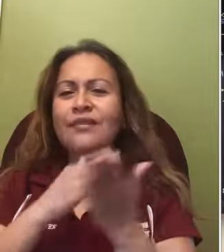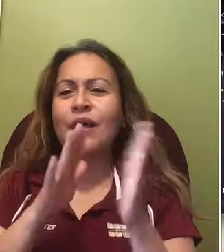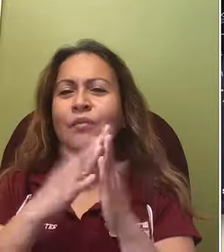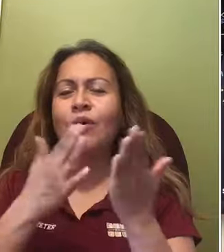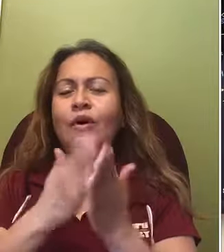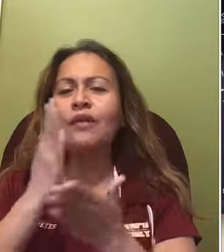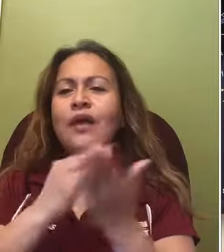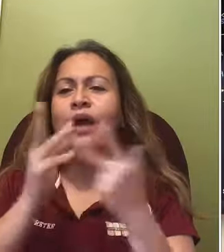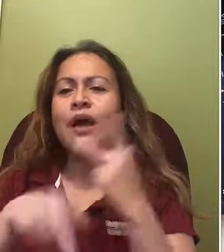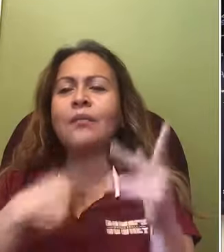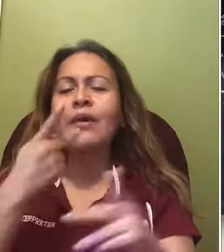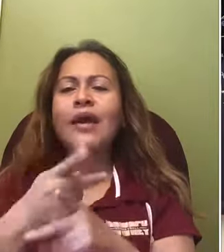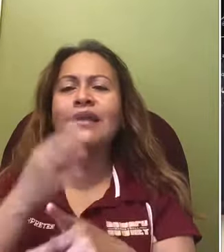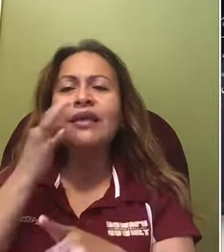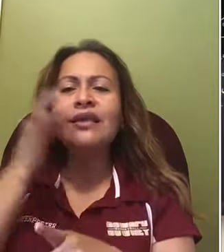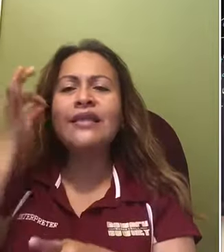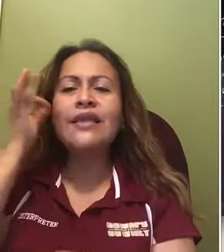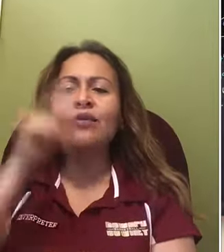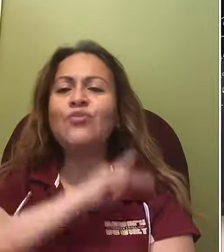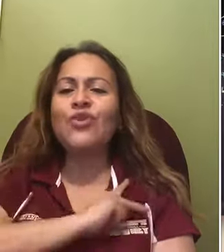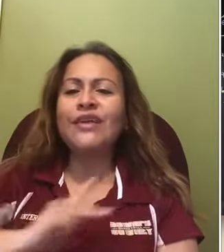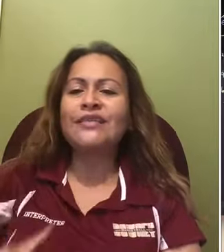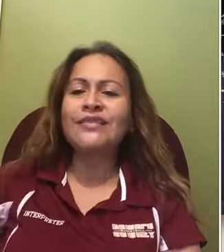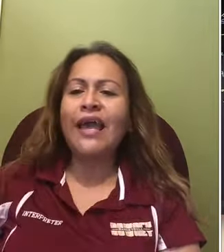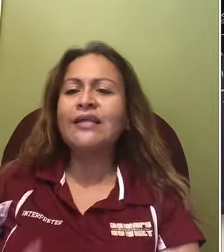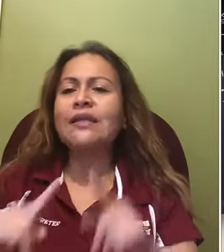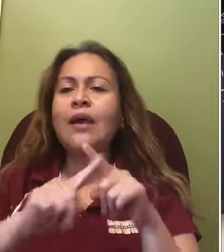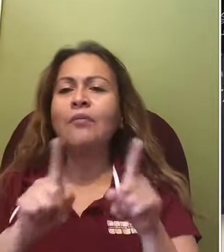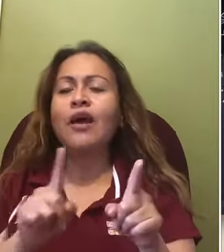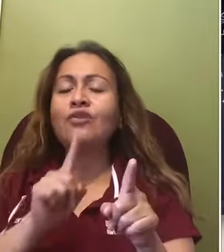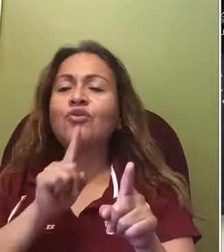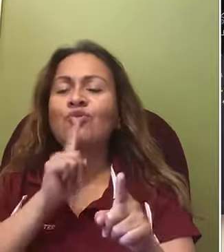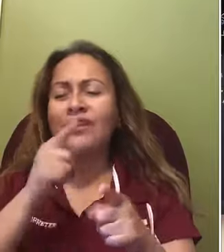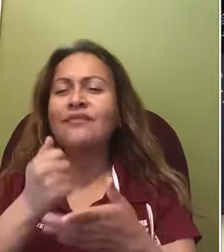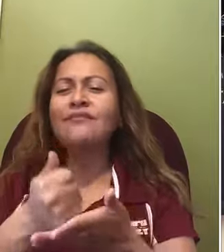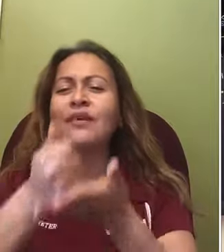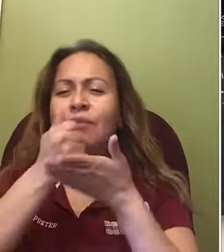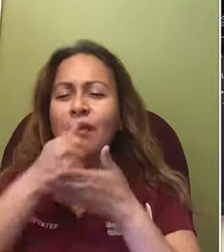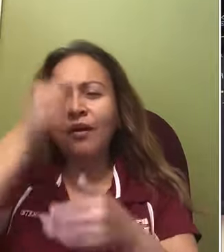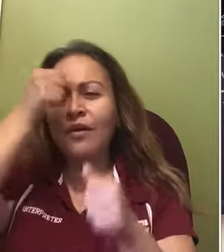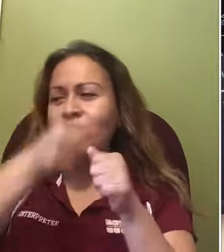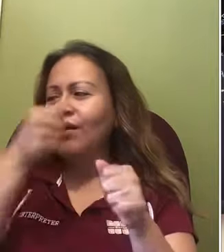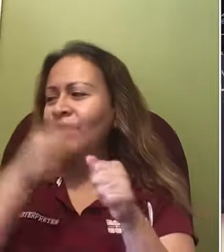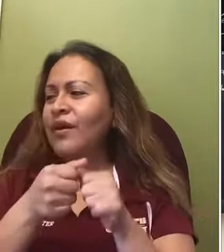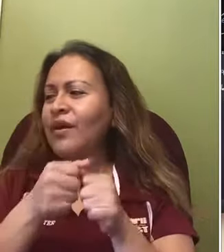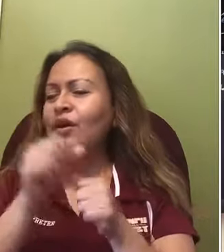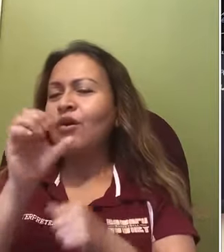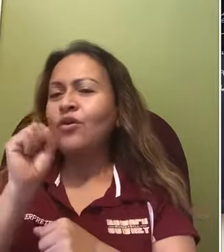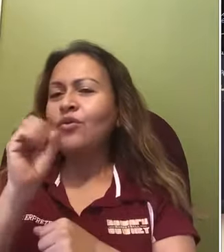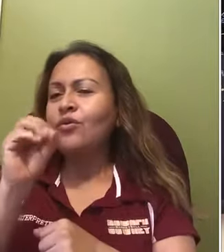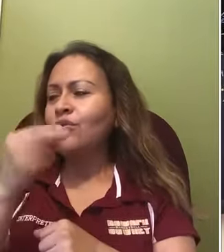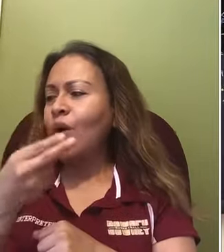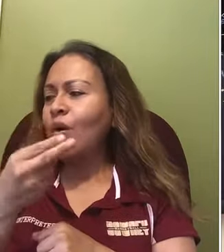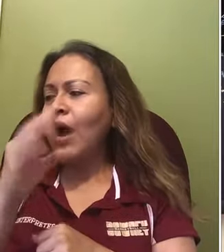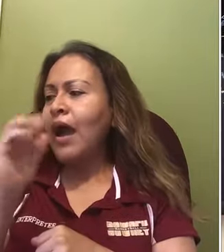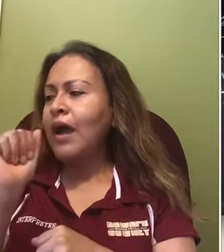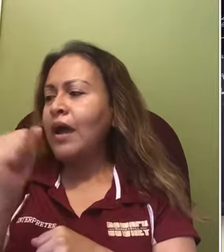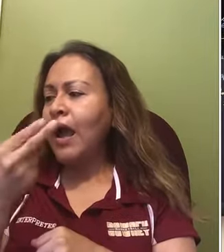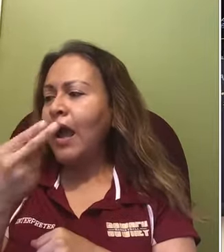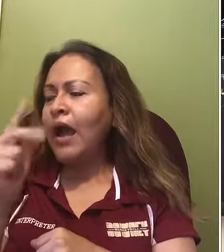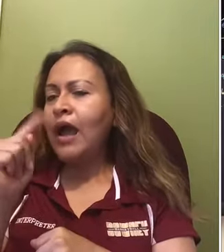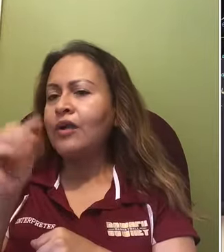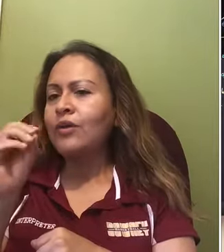Indian princess named SOHCAHTOA or whatever. But it's a very useful mnemonic. So we can apply SOHCAHTOA. Let's say we wanted to find